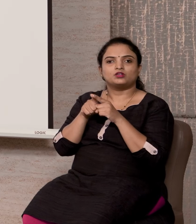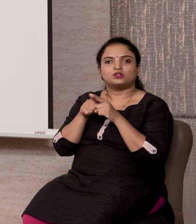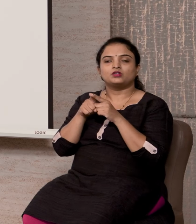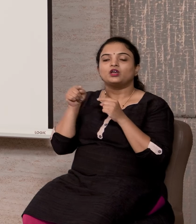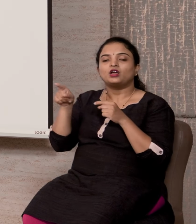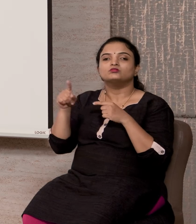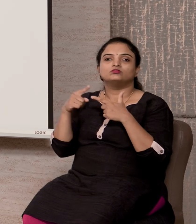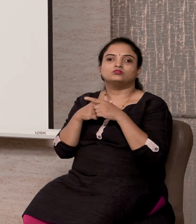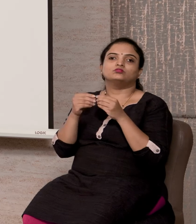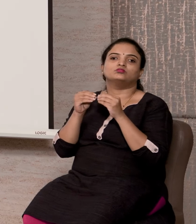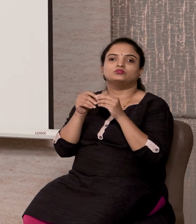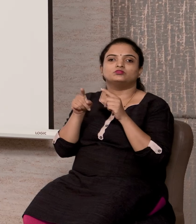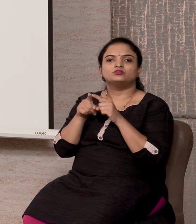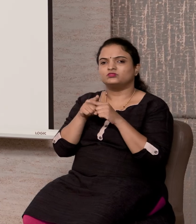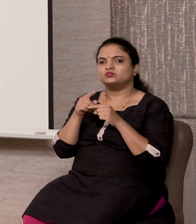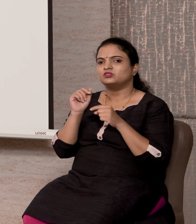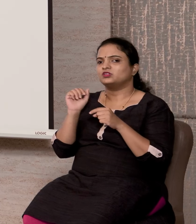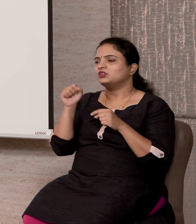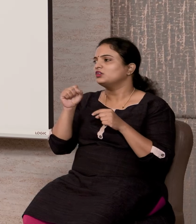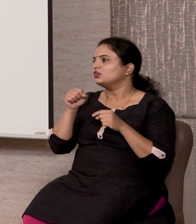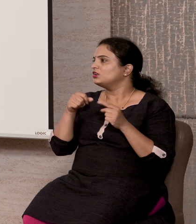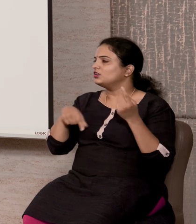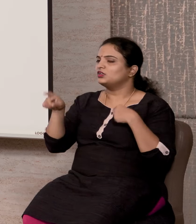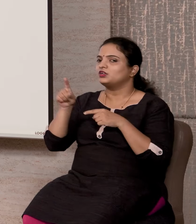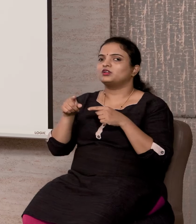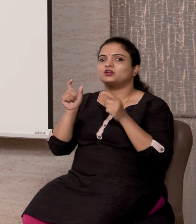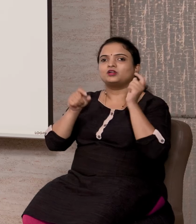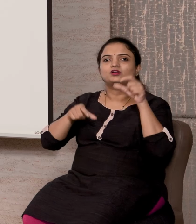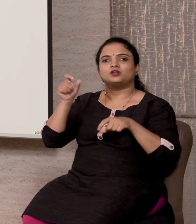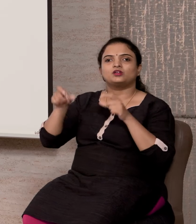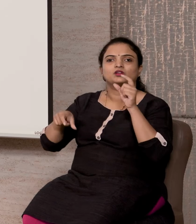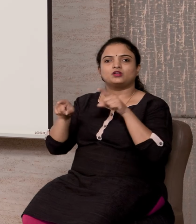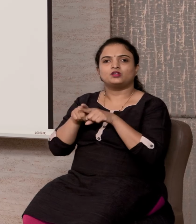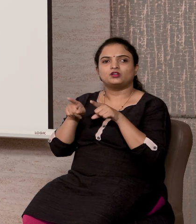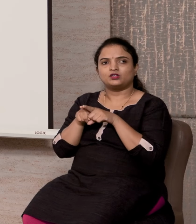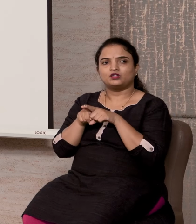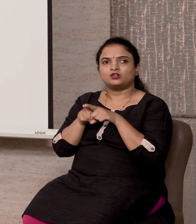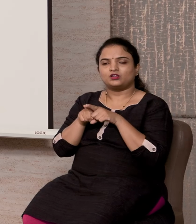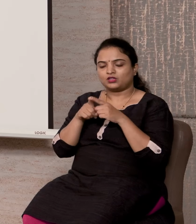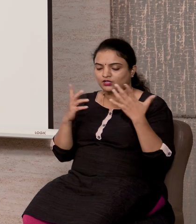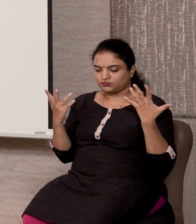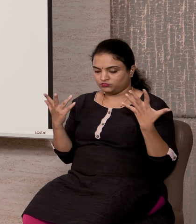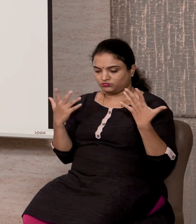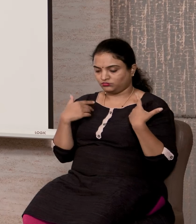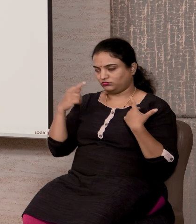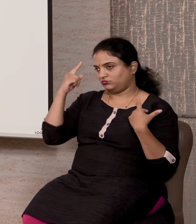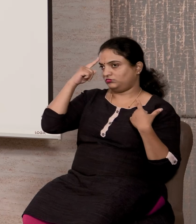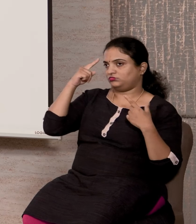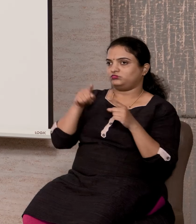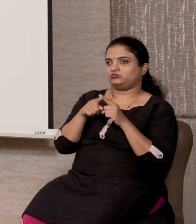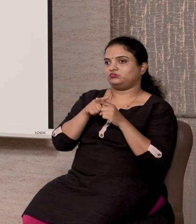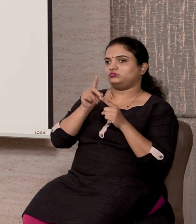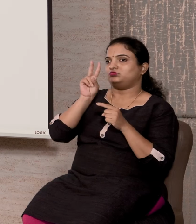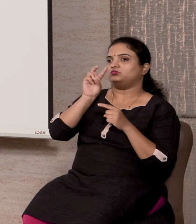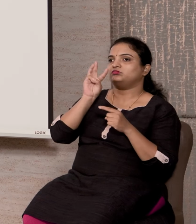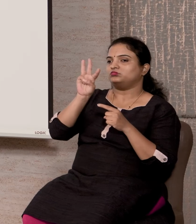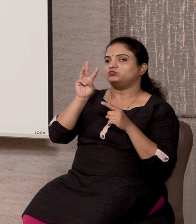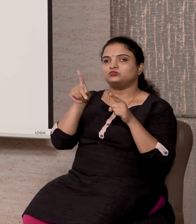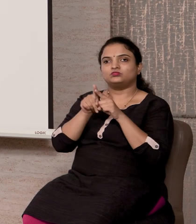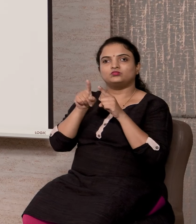job, right? So just like Rakesh told, people started acting as accessibility allies, right? So we taught 33 of them using